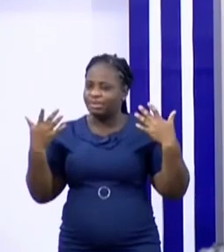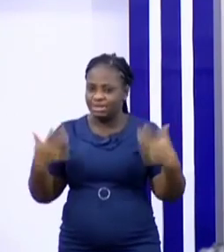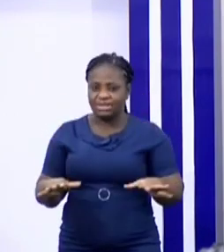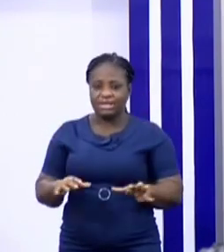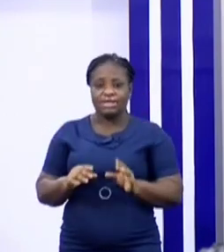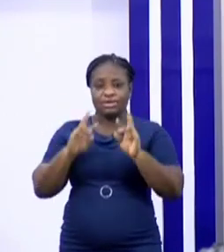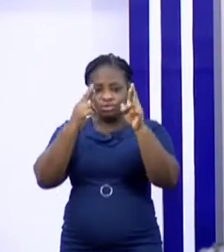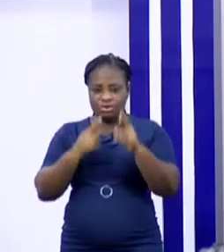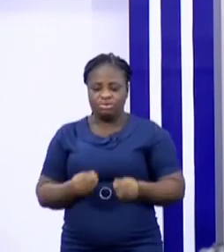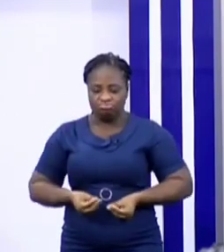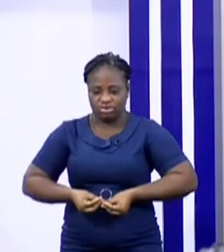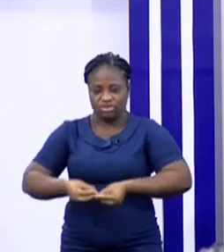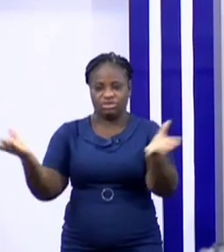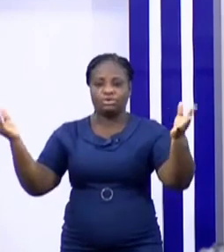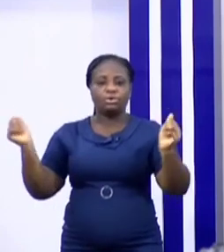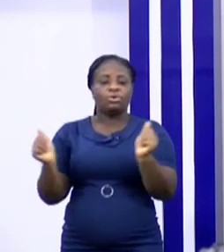and the results will be shared with